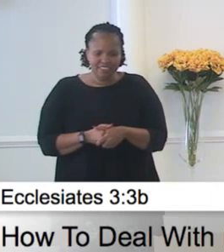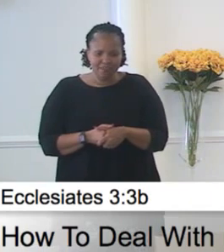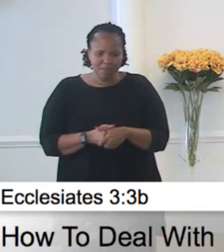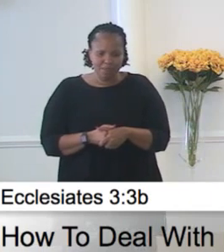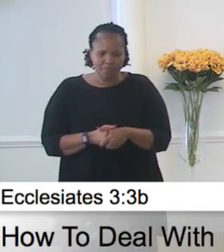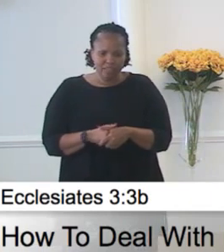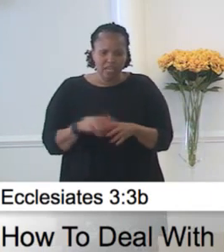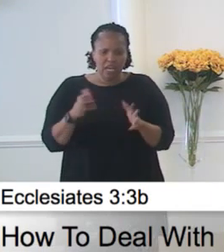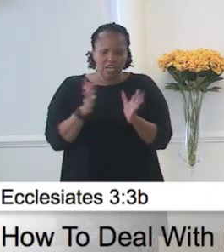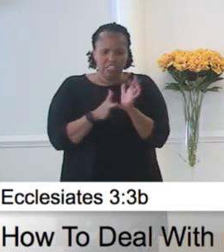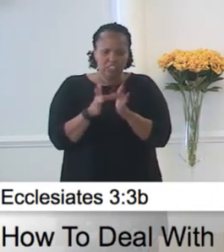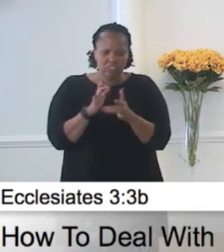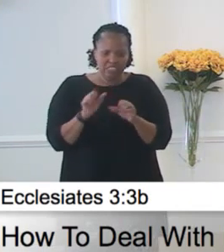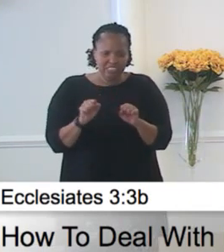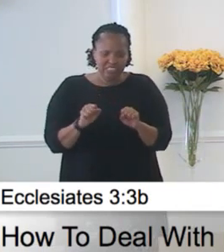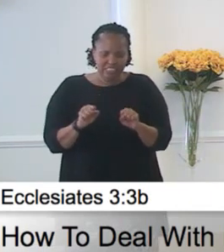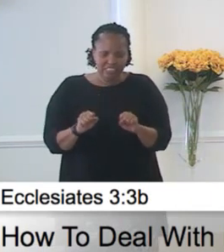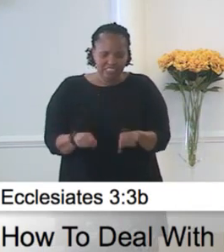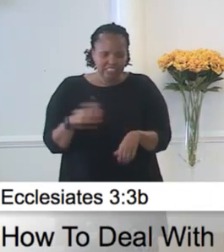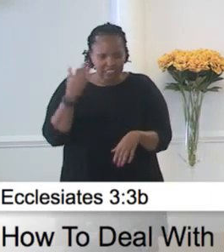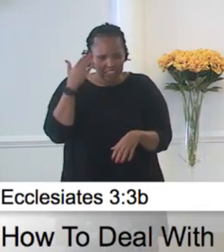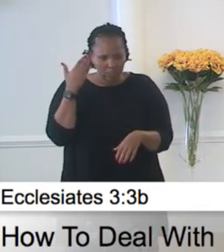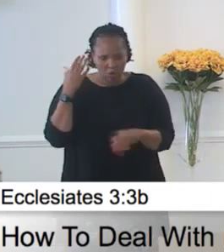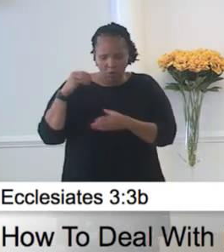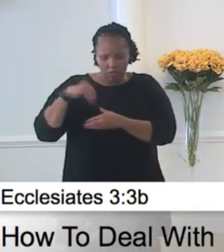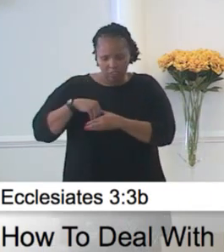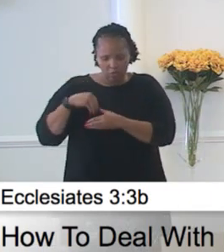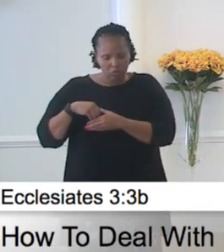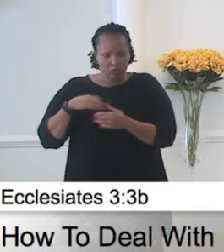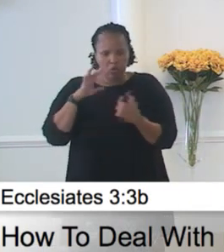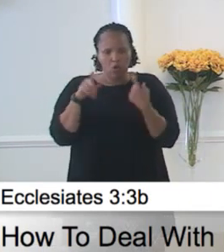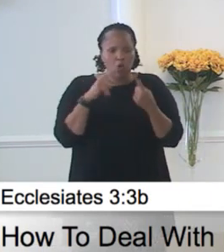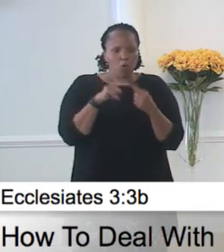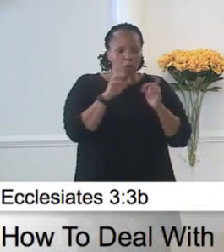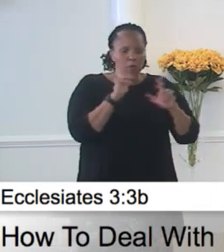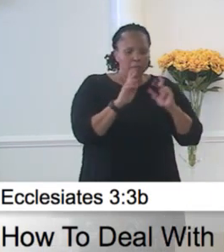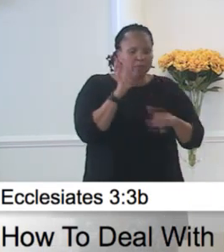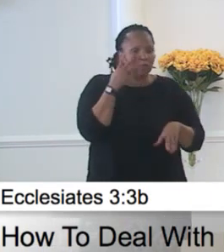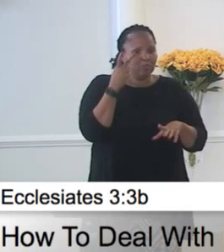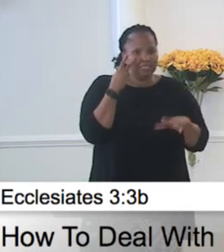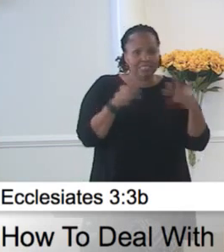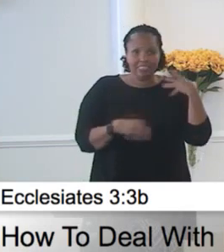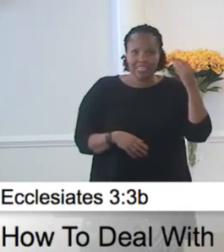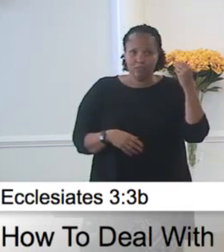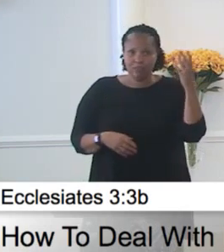the internal when all man can see is the external.